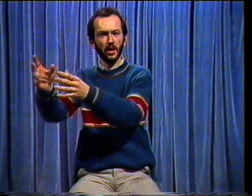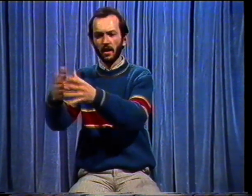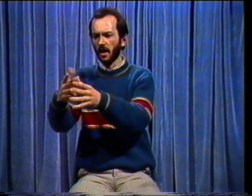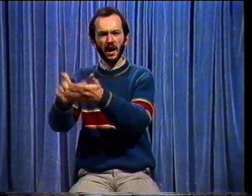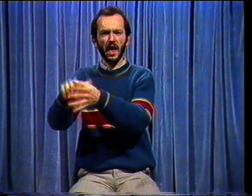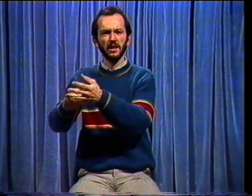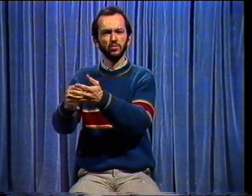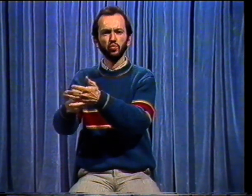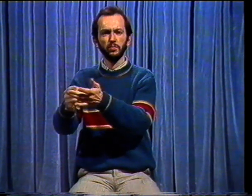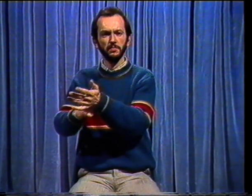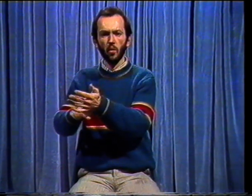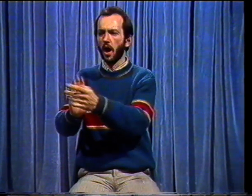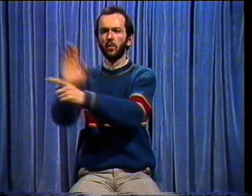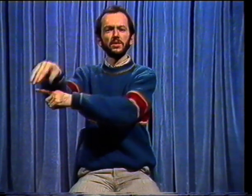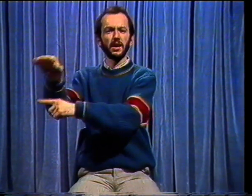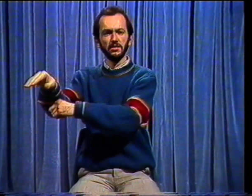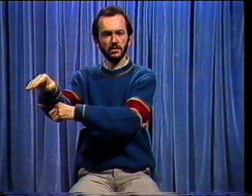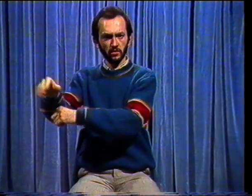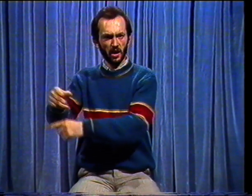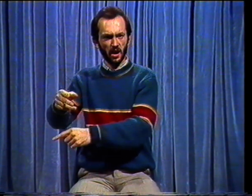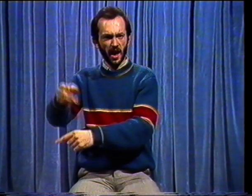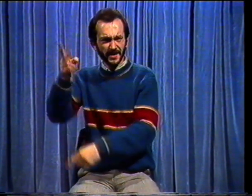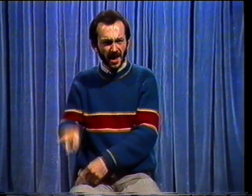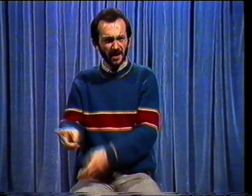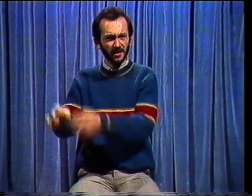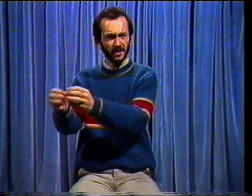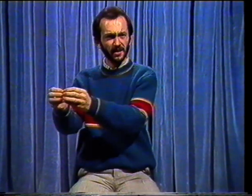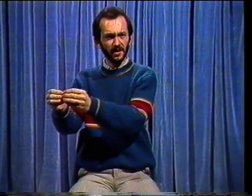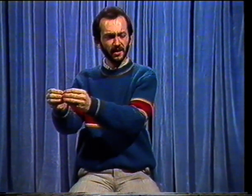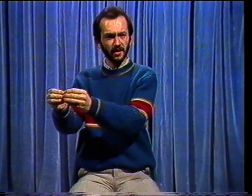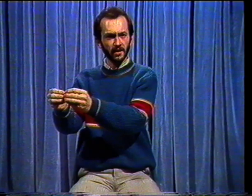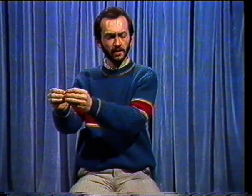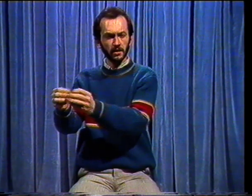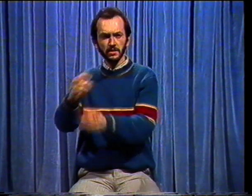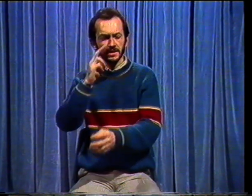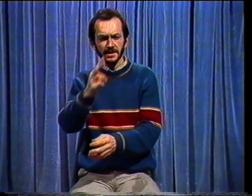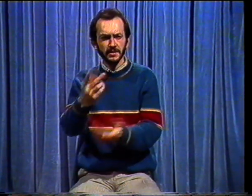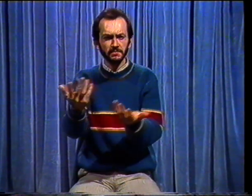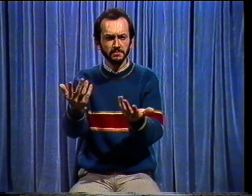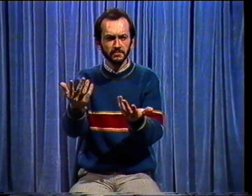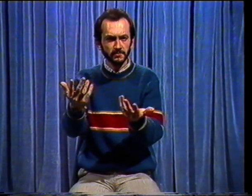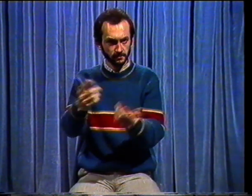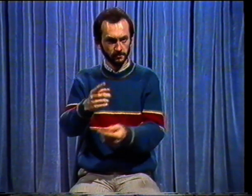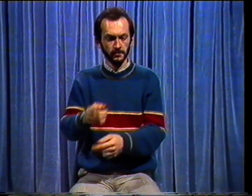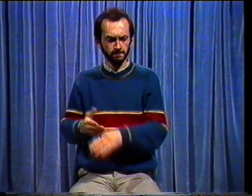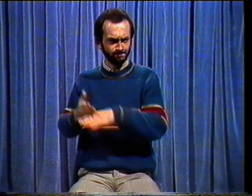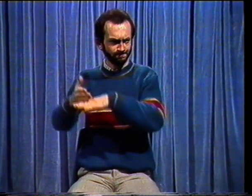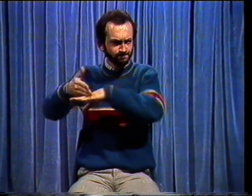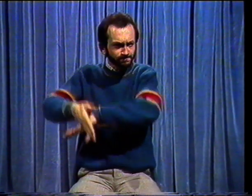move. Maybe to another classroom or outside, and again they have to use fingerspelling. What do you see?